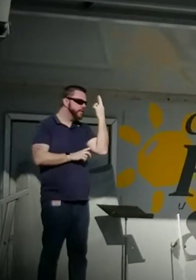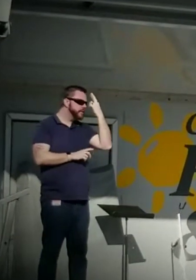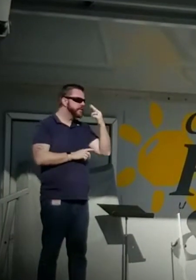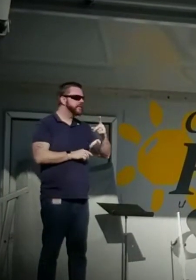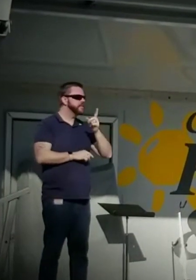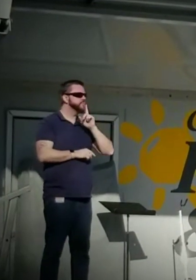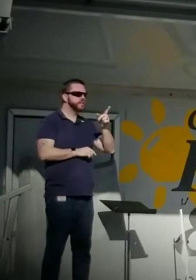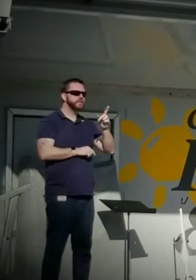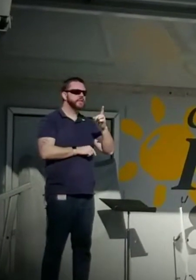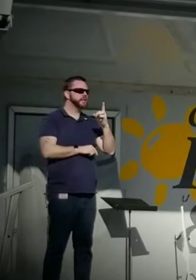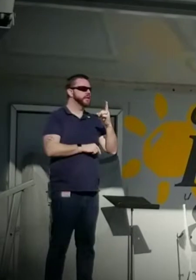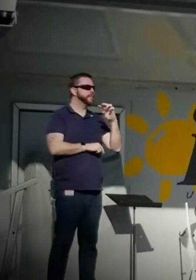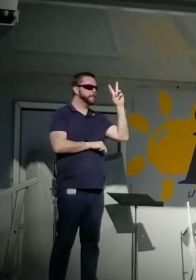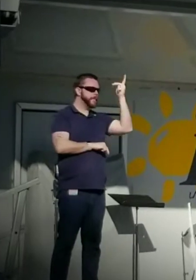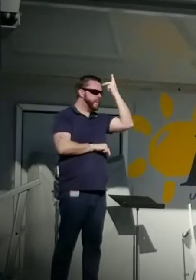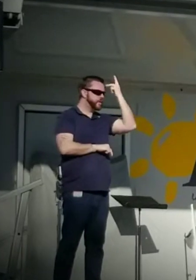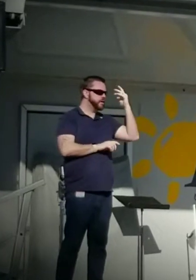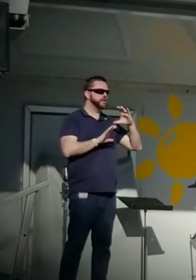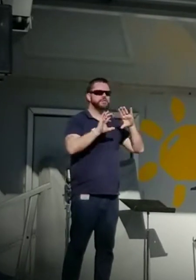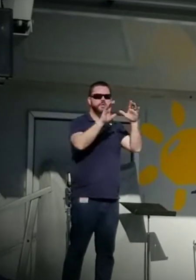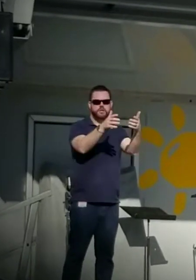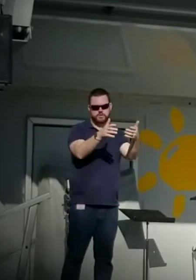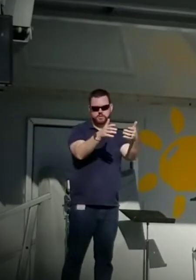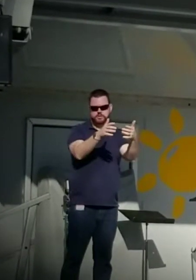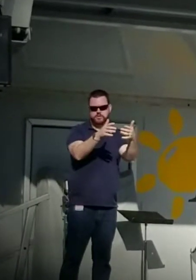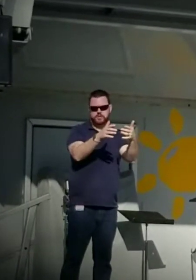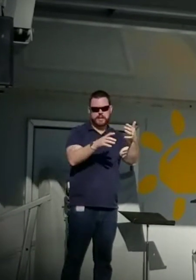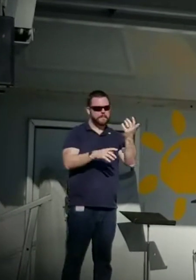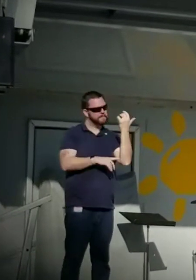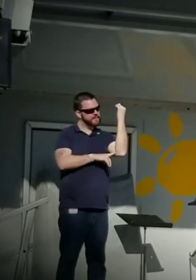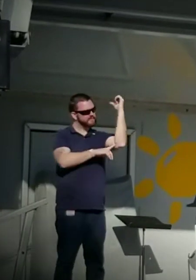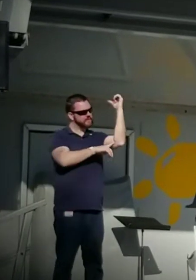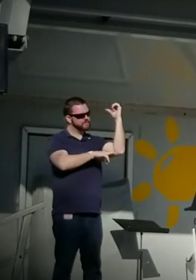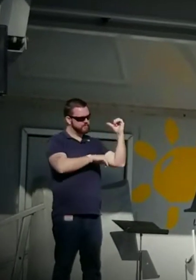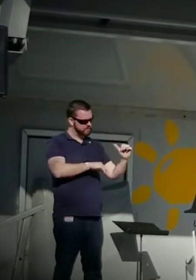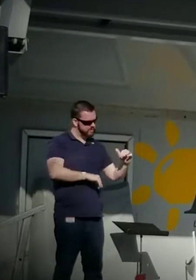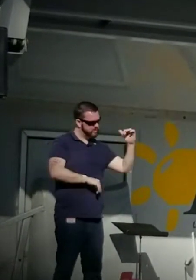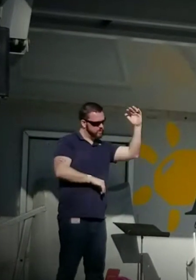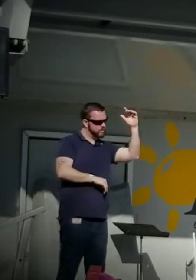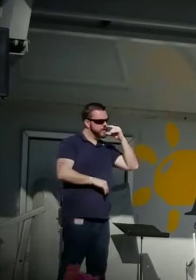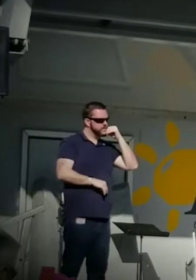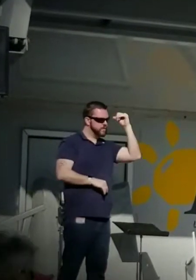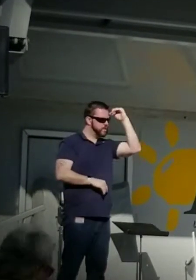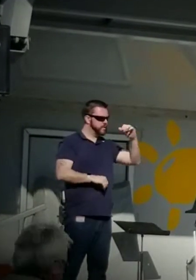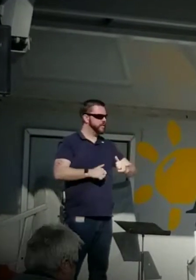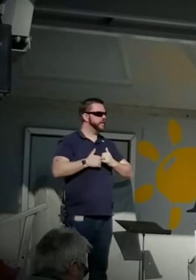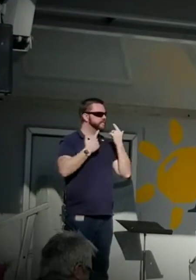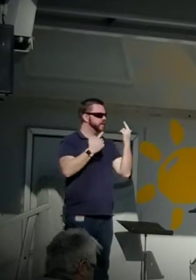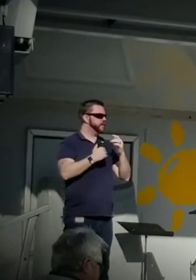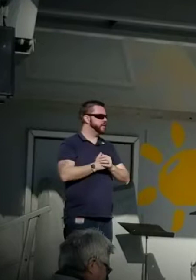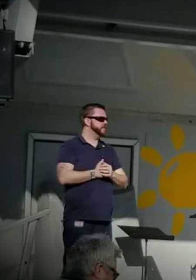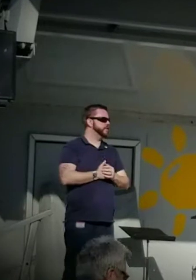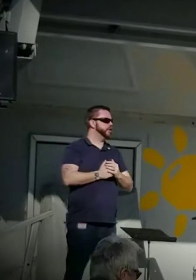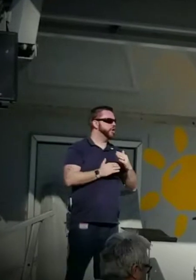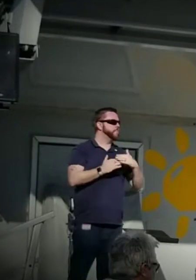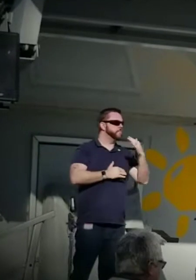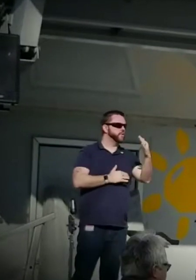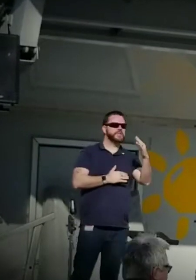a political cause. And I have been an activist all of my adult life, from civil